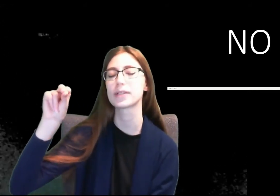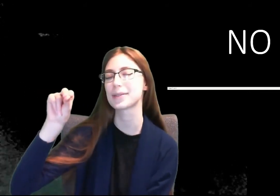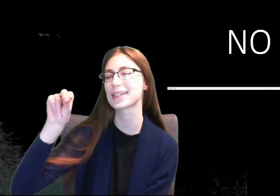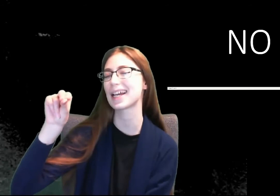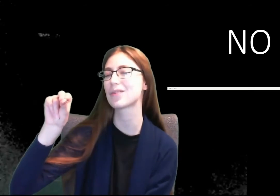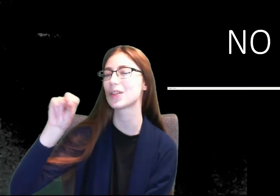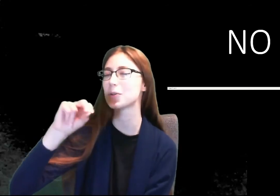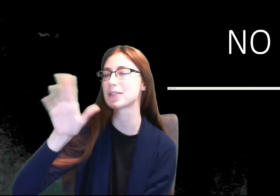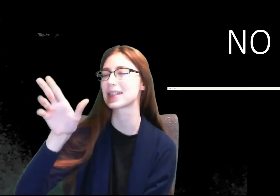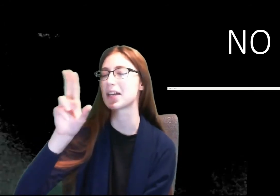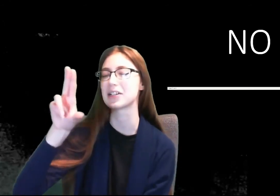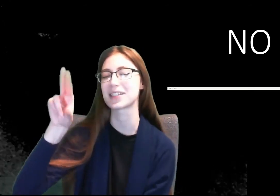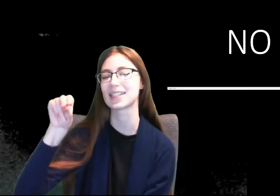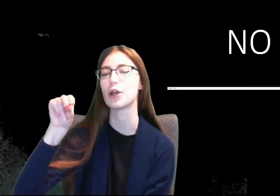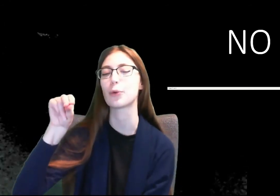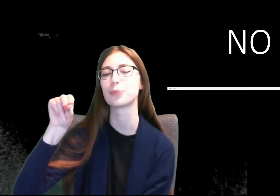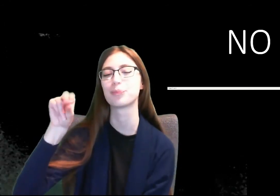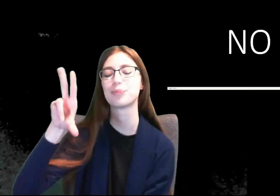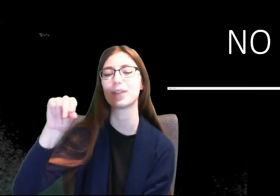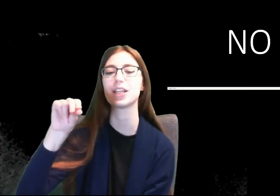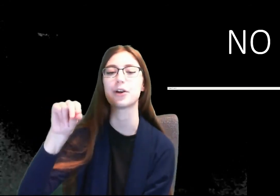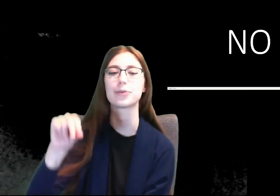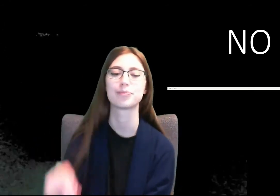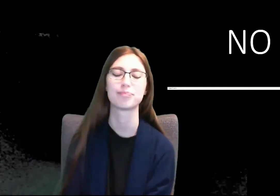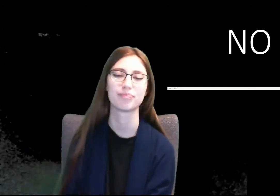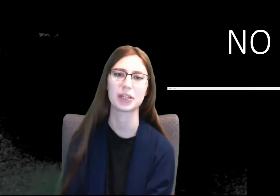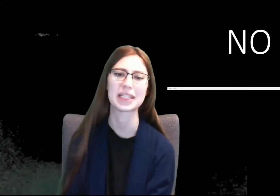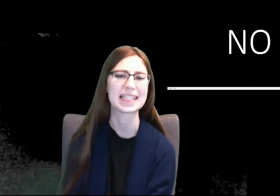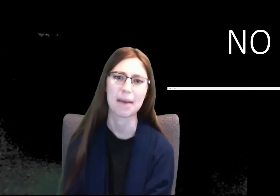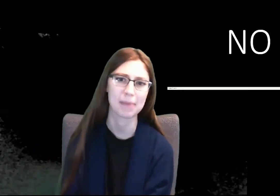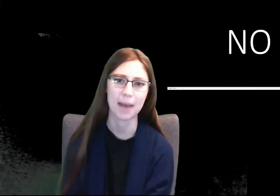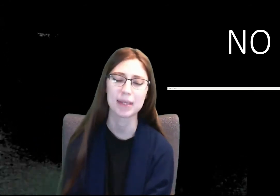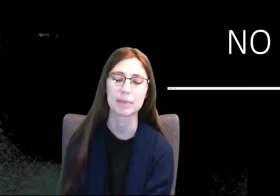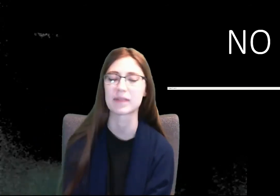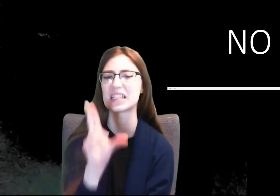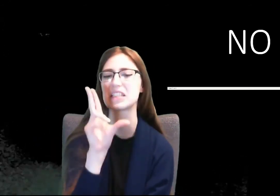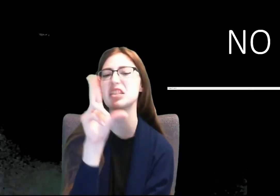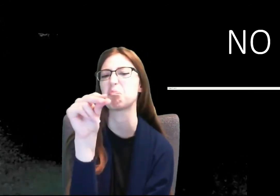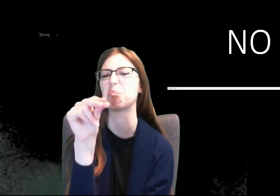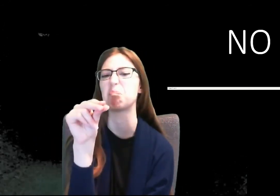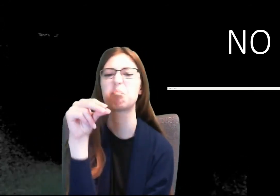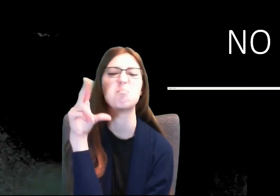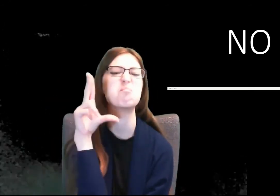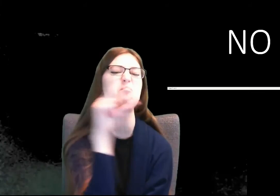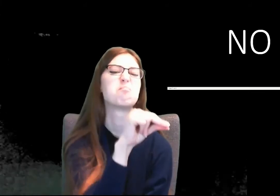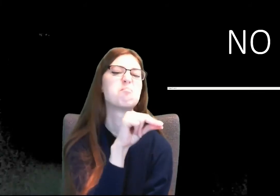it's kind of those letters, no, and O. You can snap that in people's faces. No.